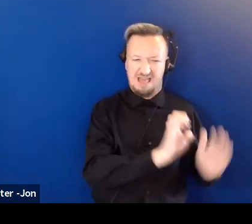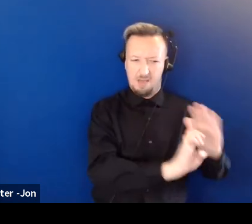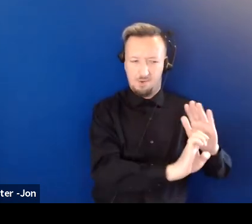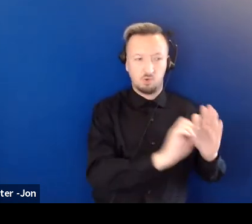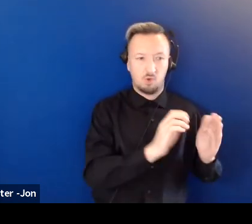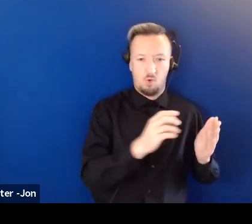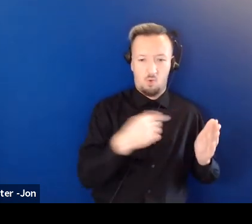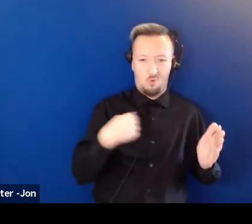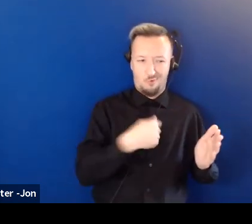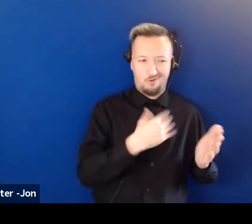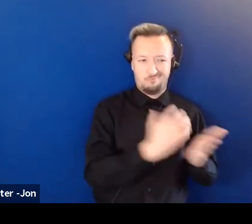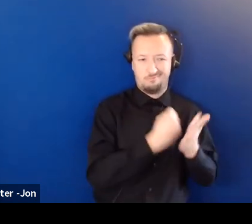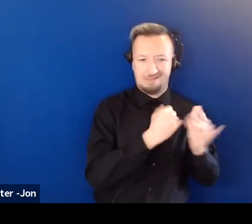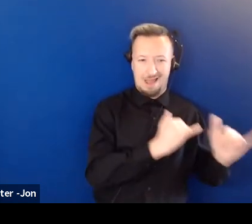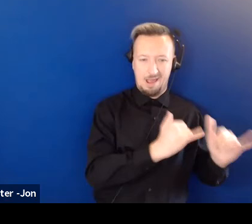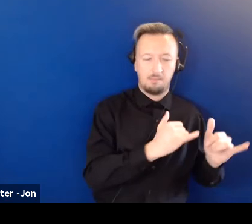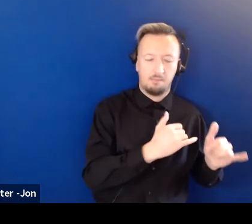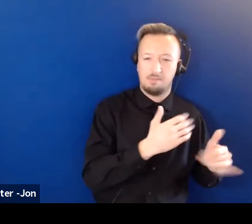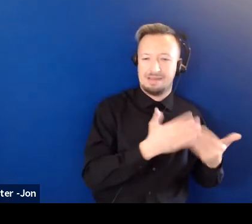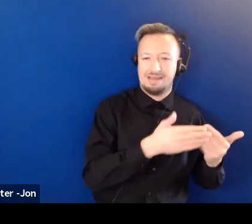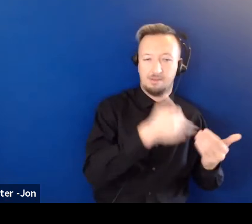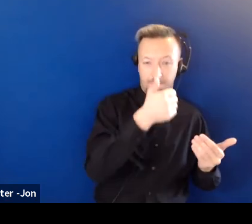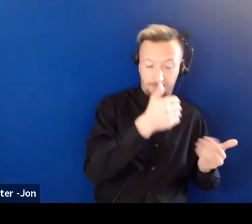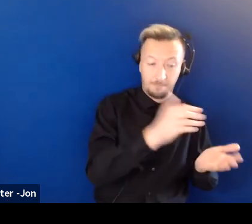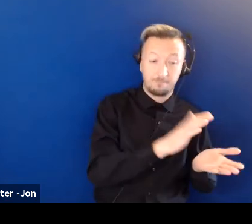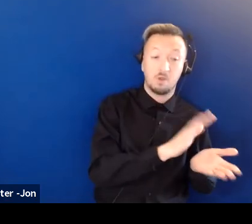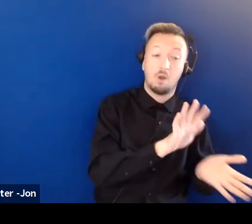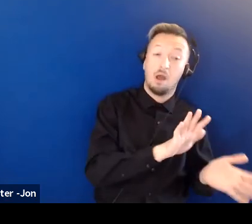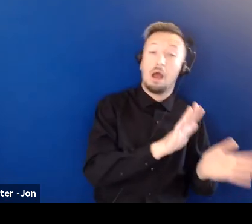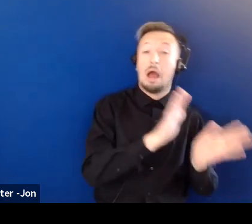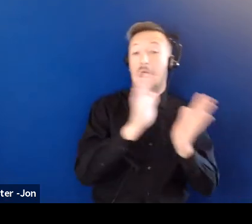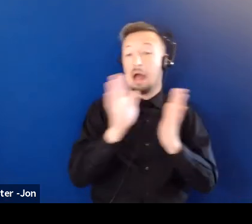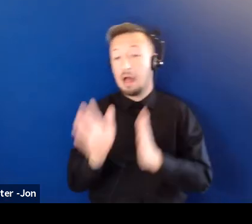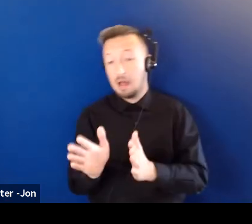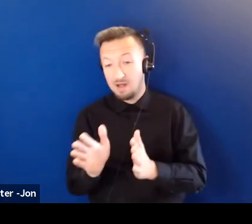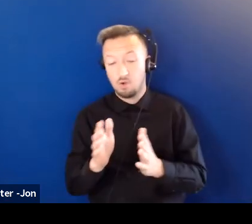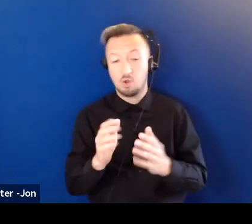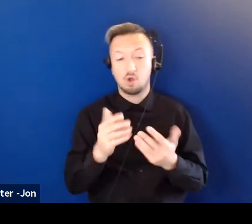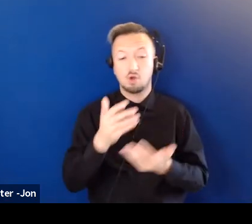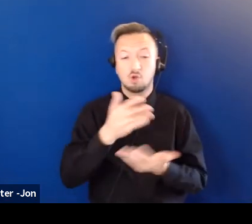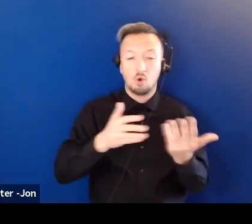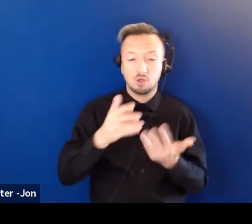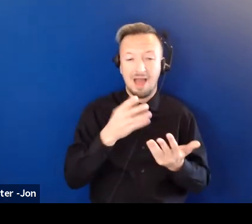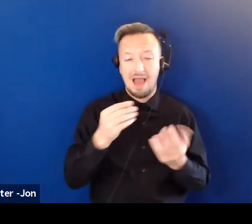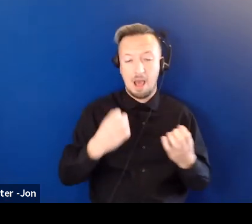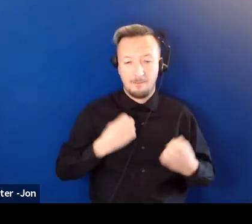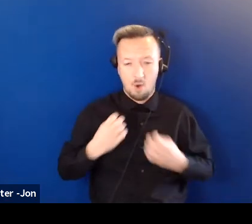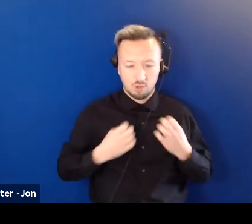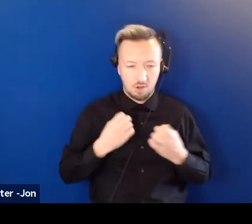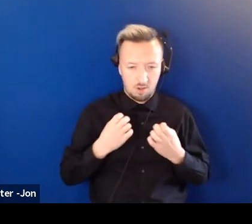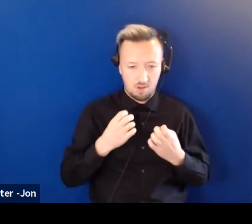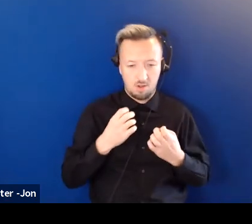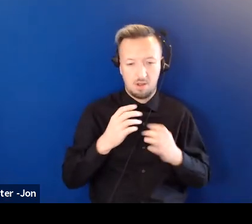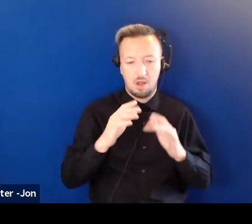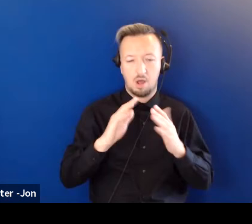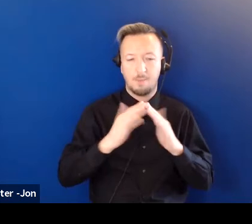lot. As we head into these social emotional concepts, so that community, diversity, inclusion,